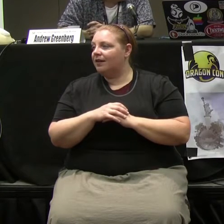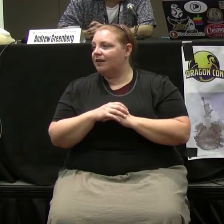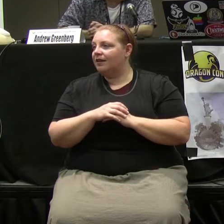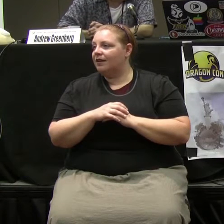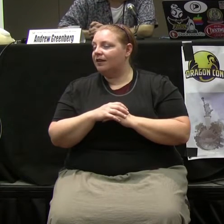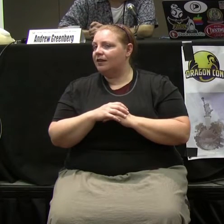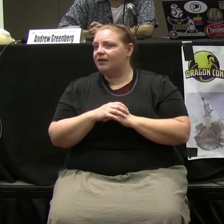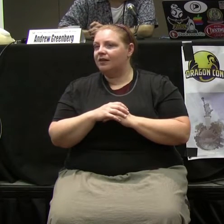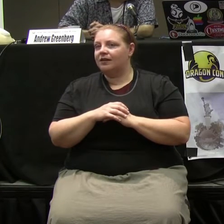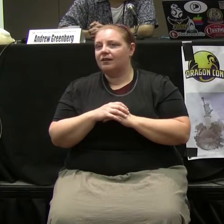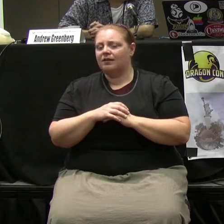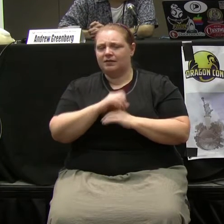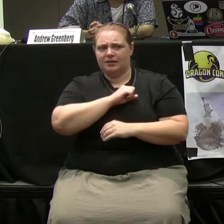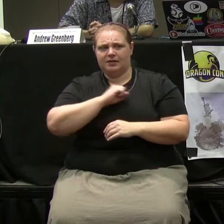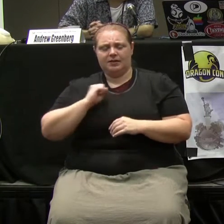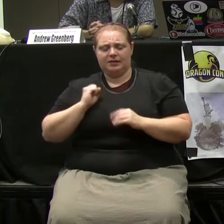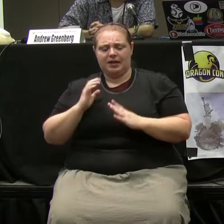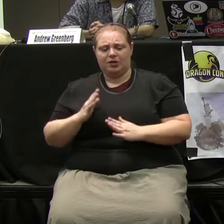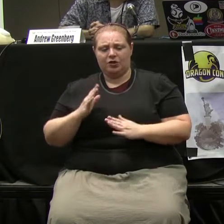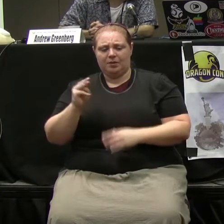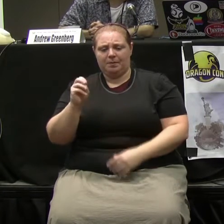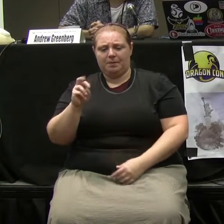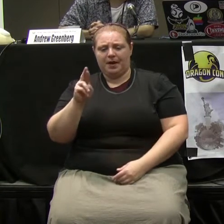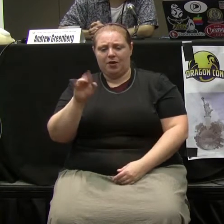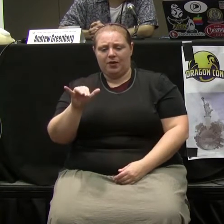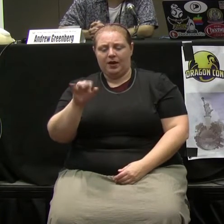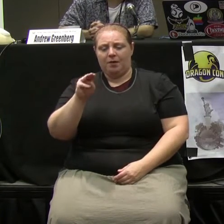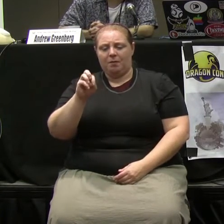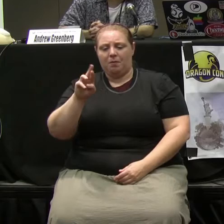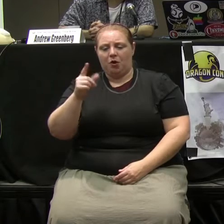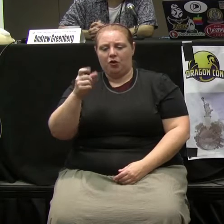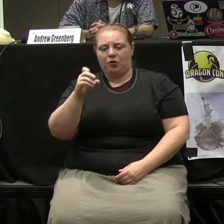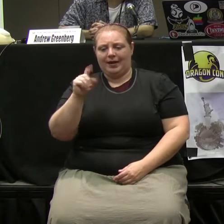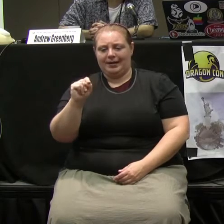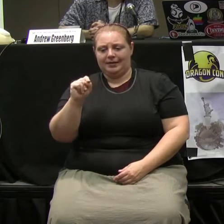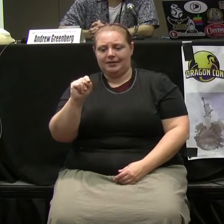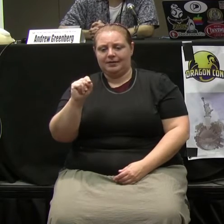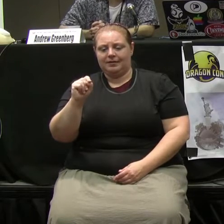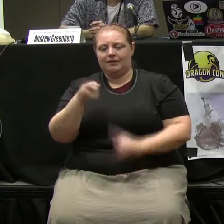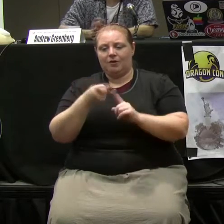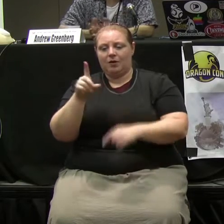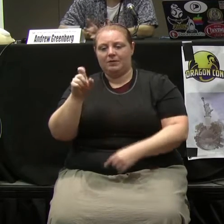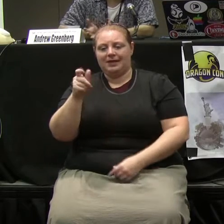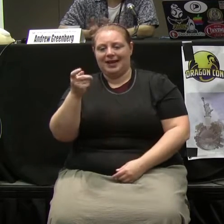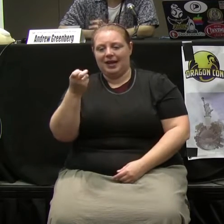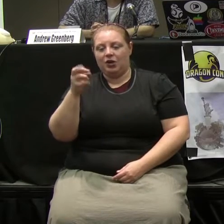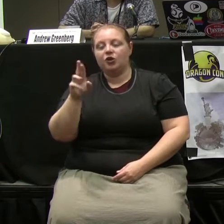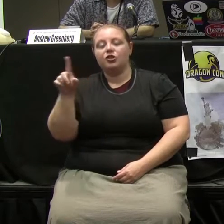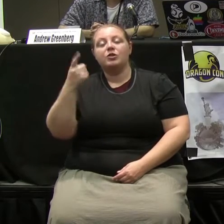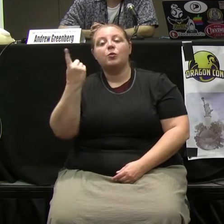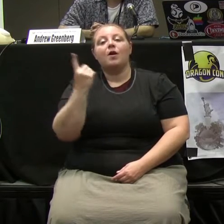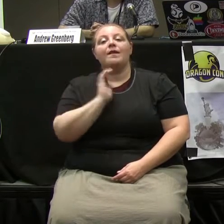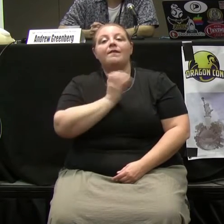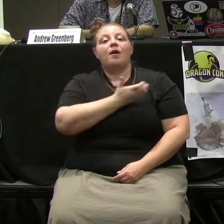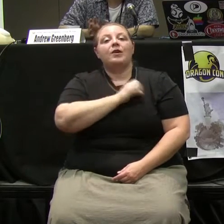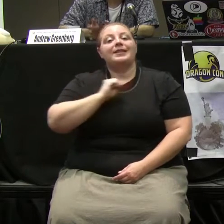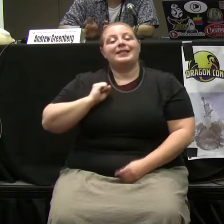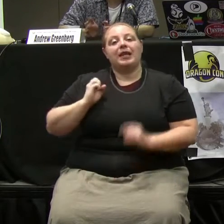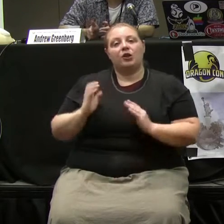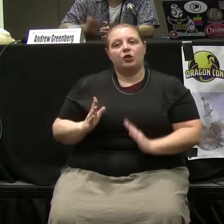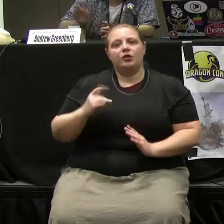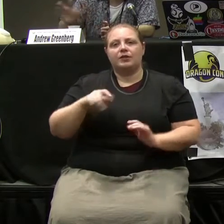So we have Mary Margaret Oliver, the senator, right? Mary Margaret Oliver from Decatur is the senator, correct? Yes. Yeah. Mary Margaret Oliver is one of our senators here, one of the